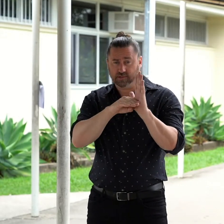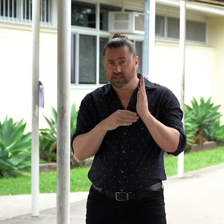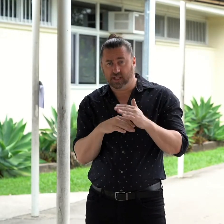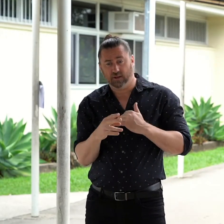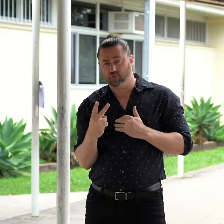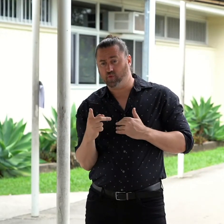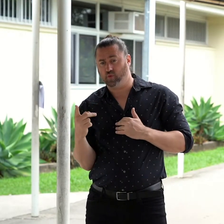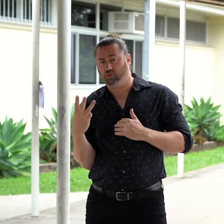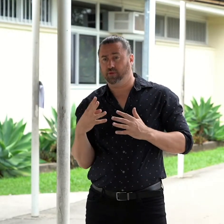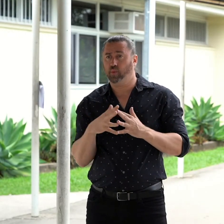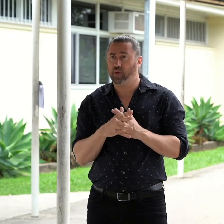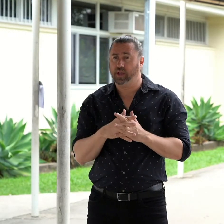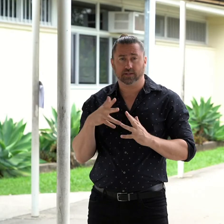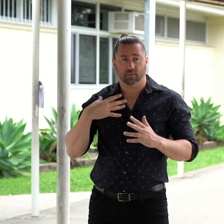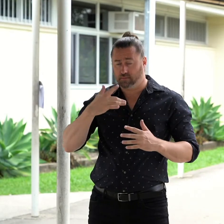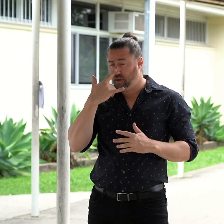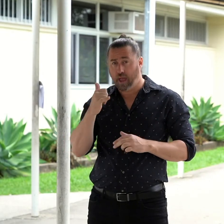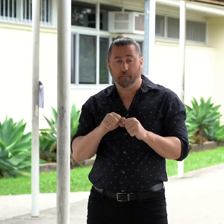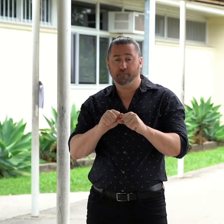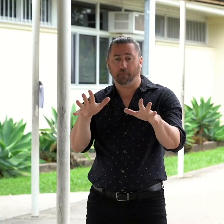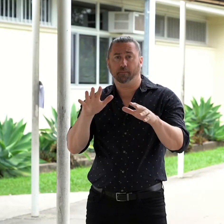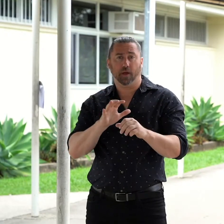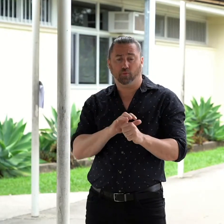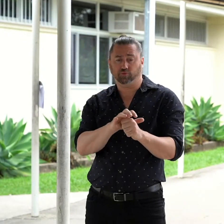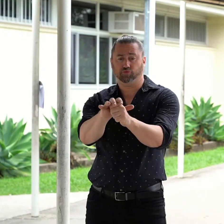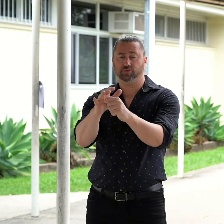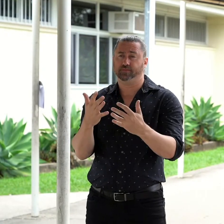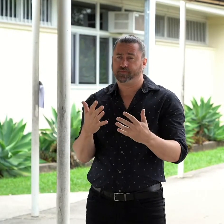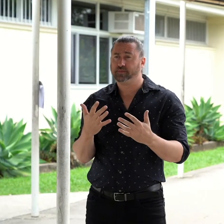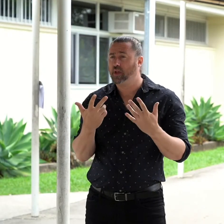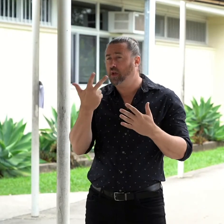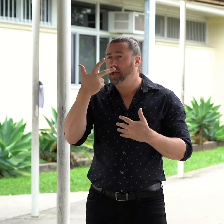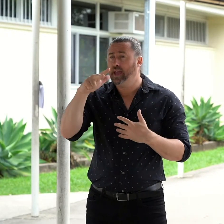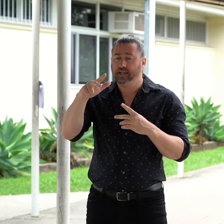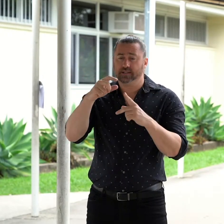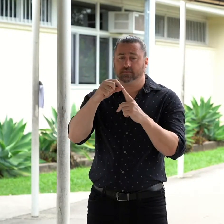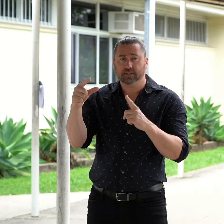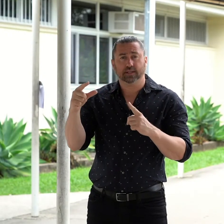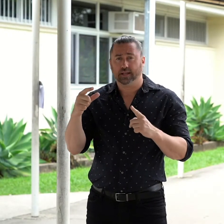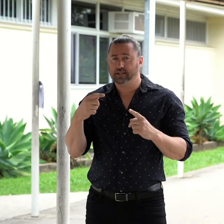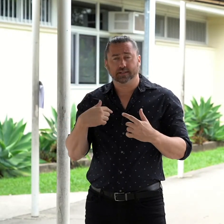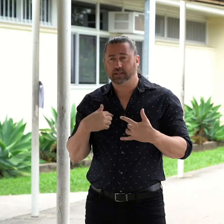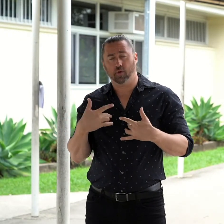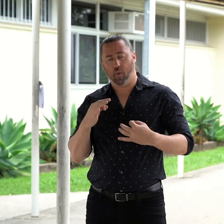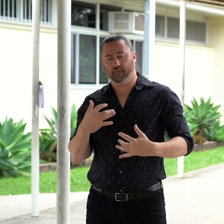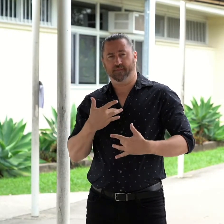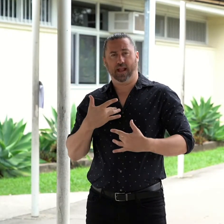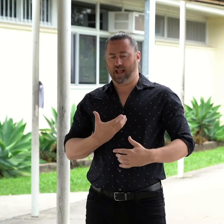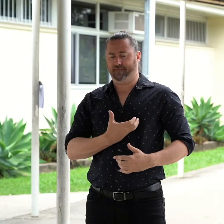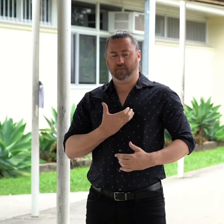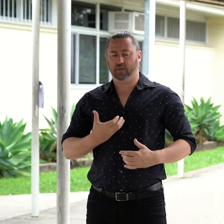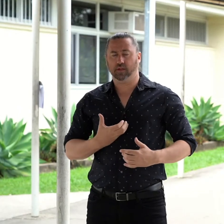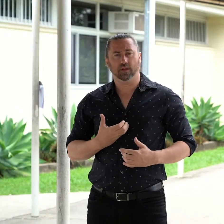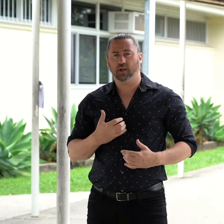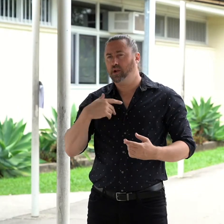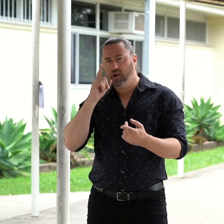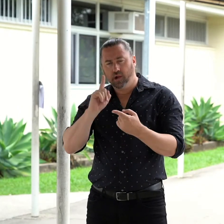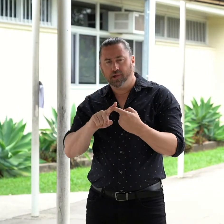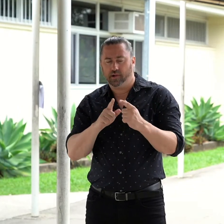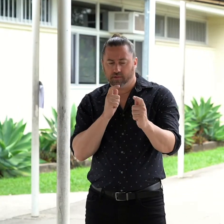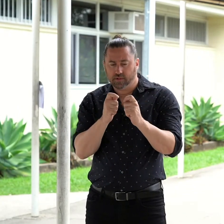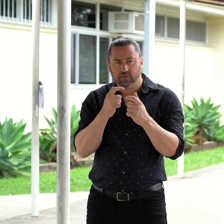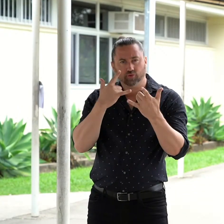because they had big outbreaks. So at 80% double dose, we are not at that rate that we can say we don't need anyone